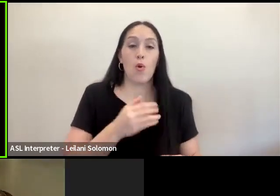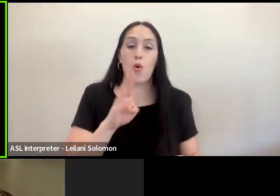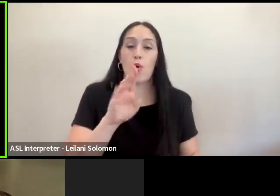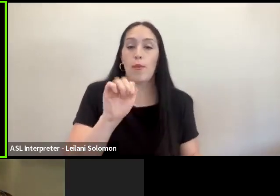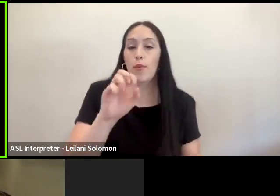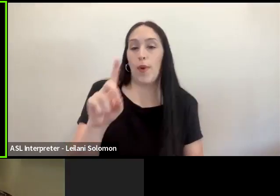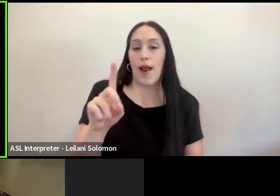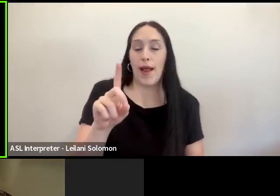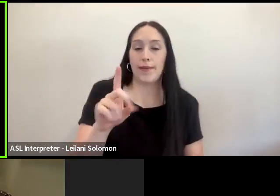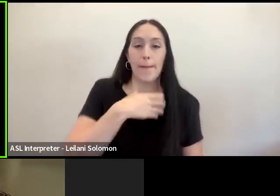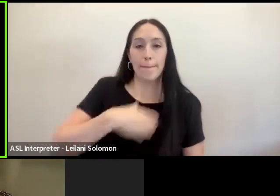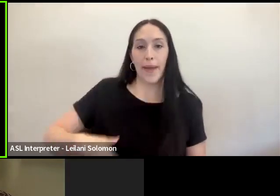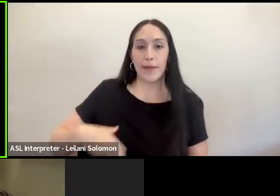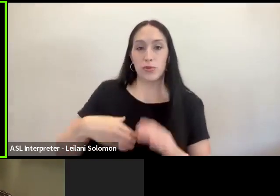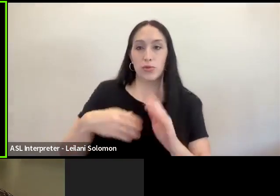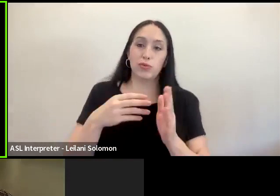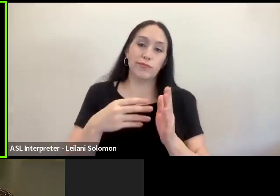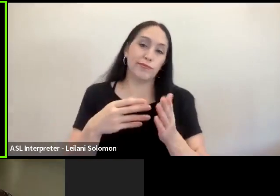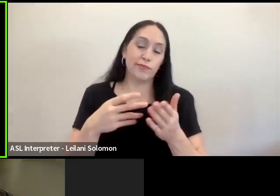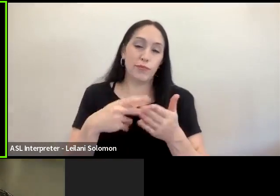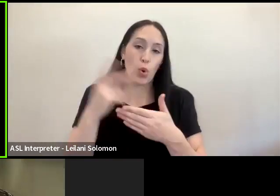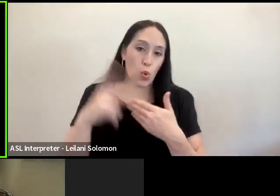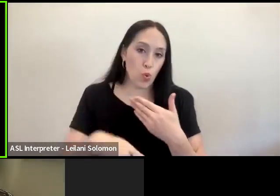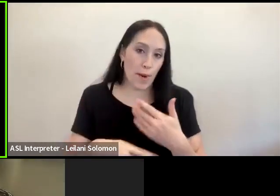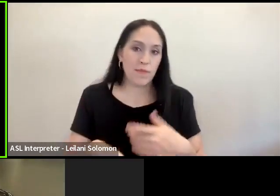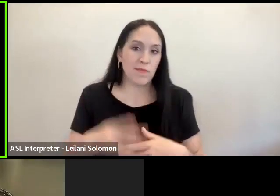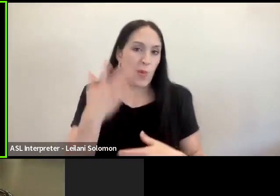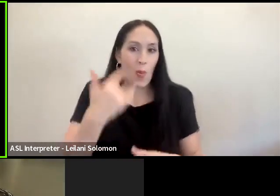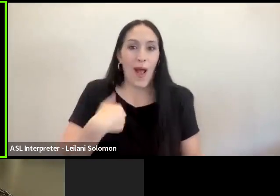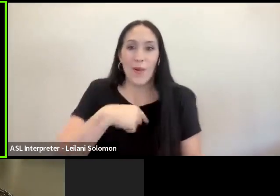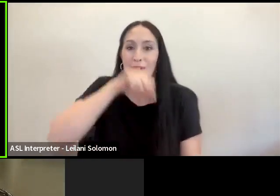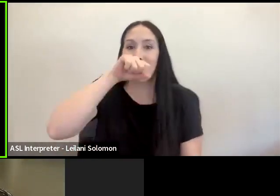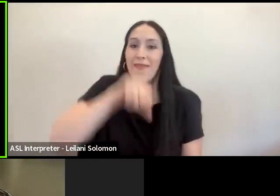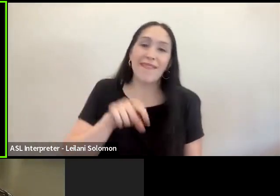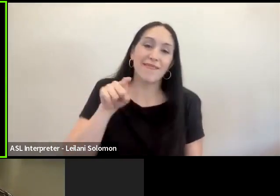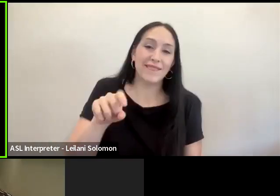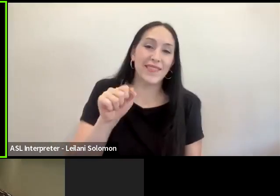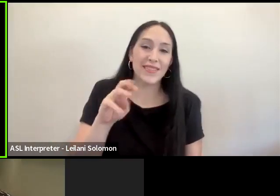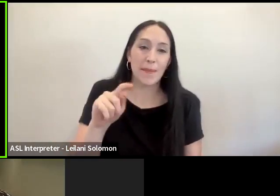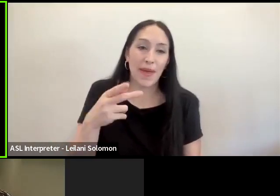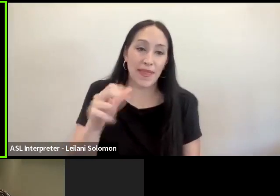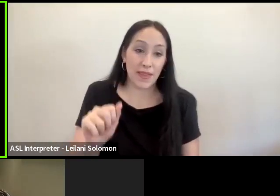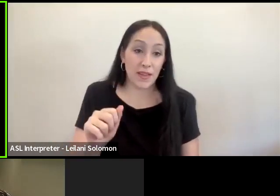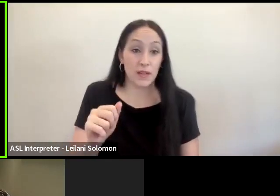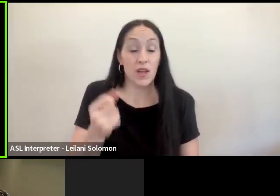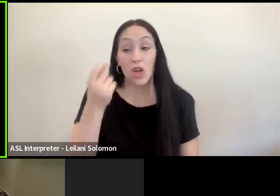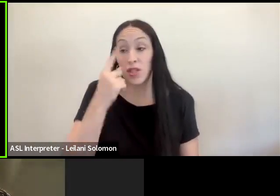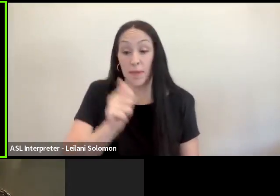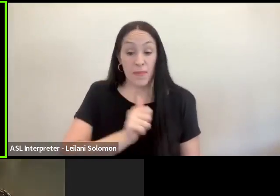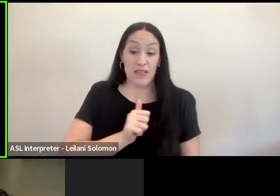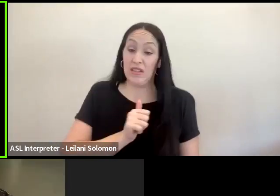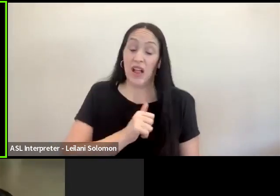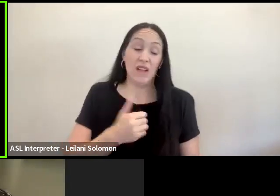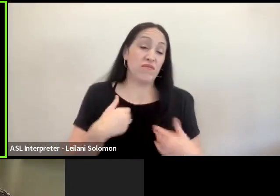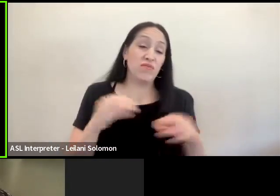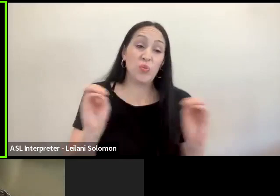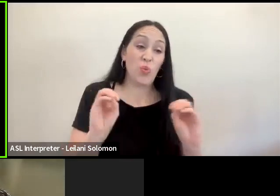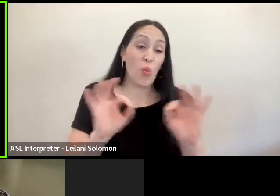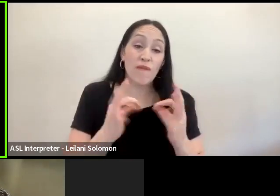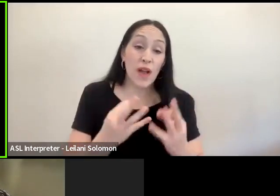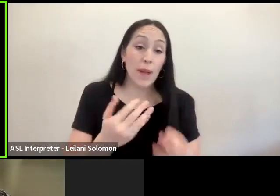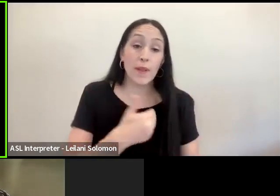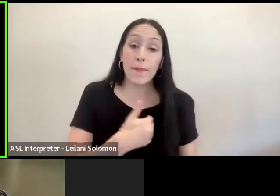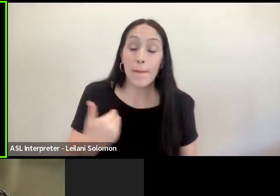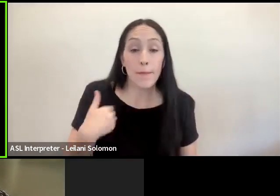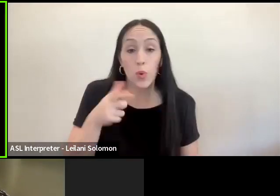much. So as you know, as a state, I don't have a family member who has an Able account, nor do I administer on